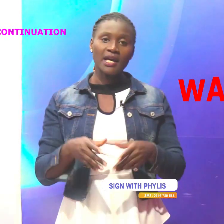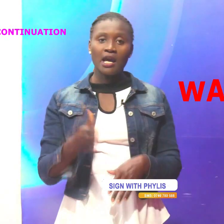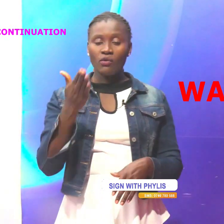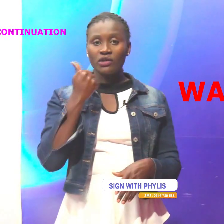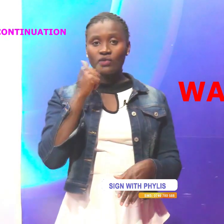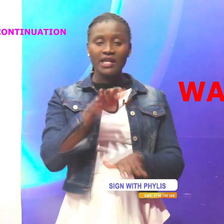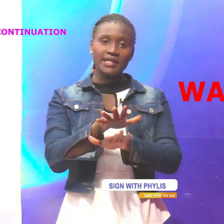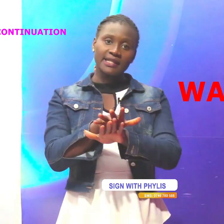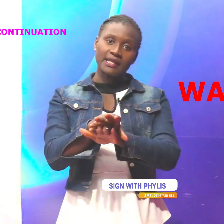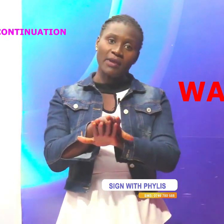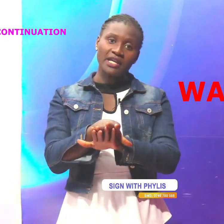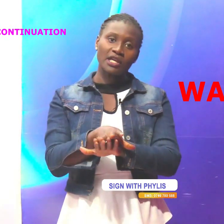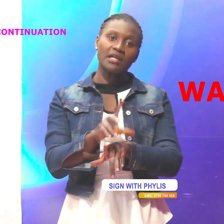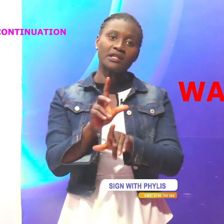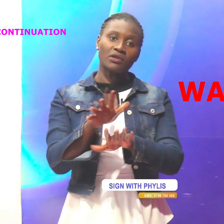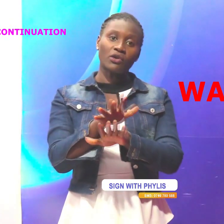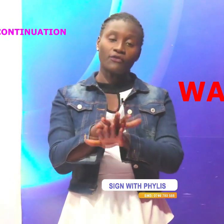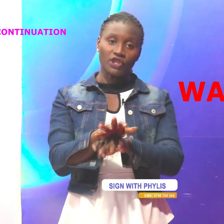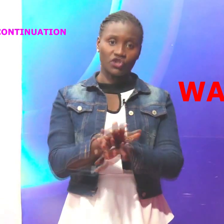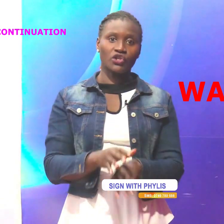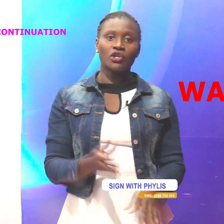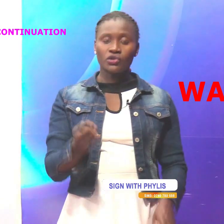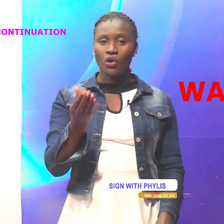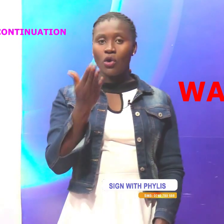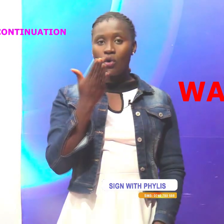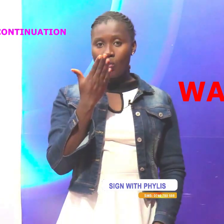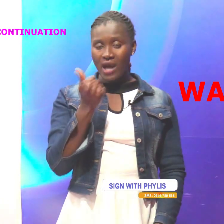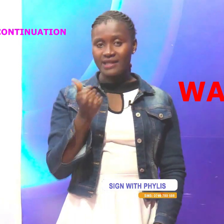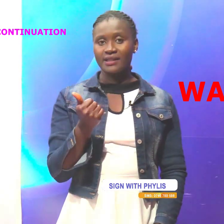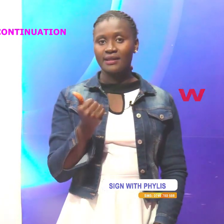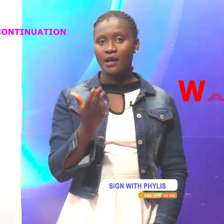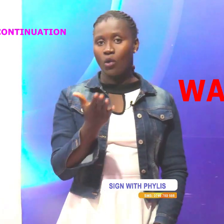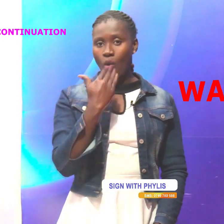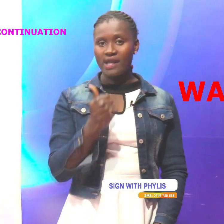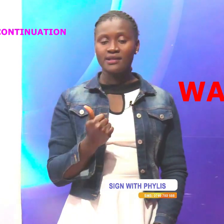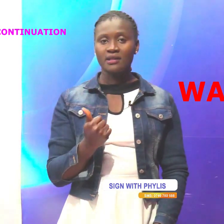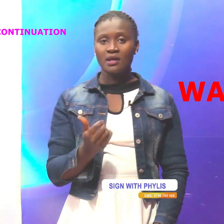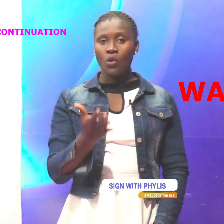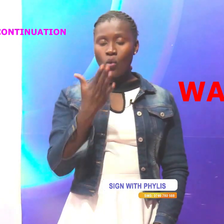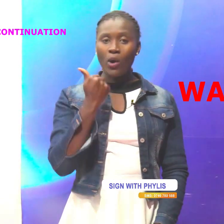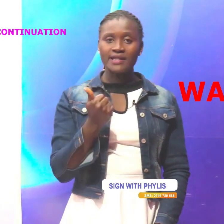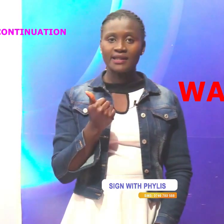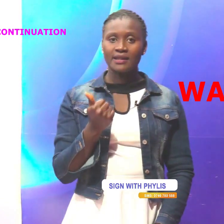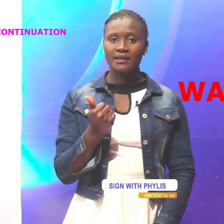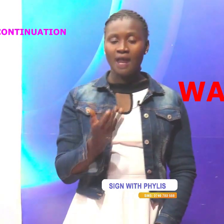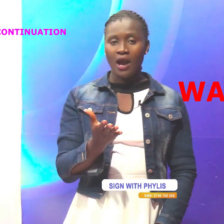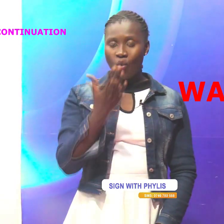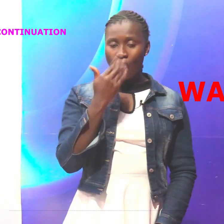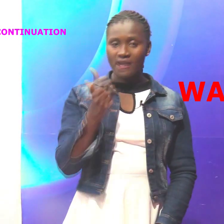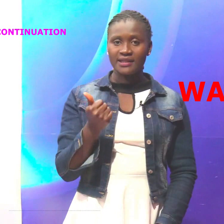want to eat samaki, that's zero fish. So, want. Want. Want. Want. Okay,